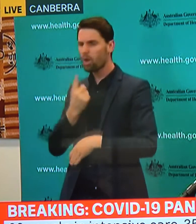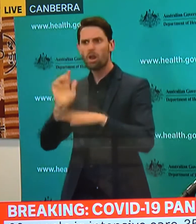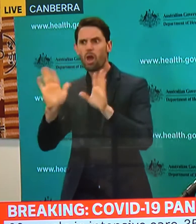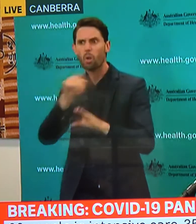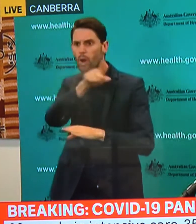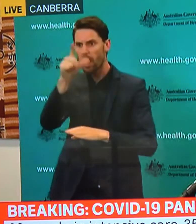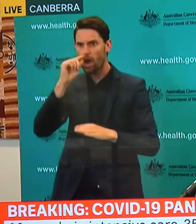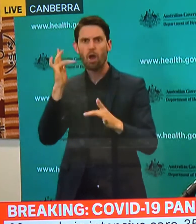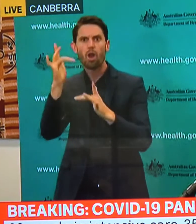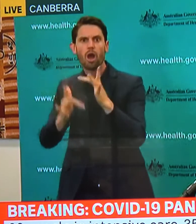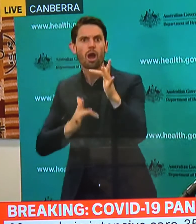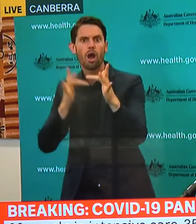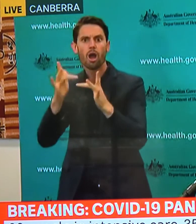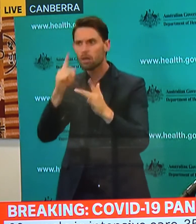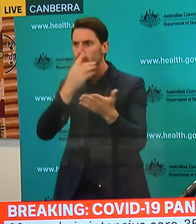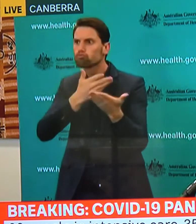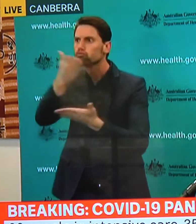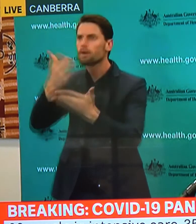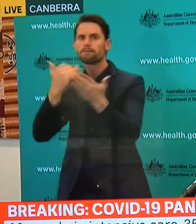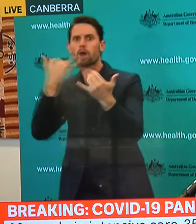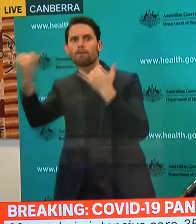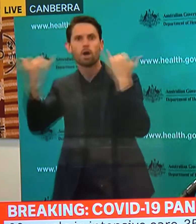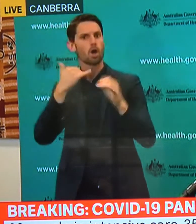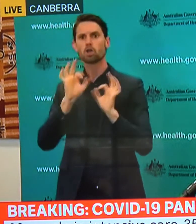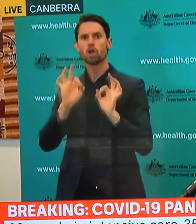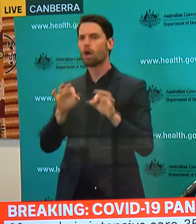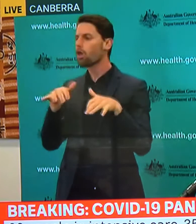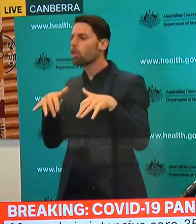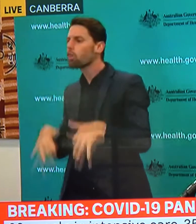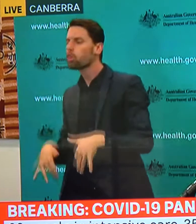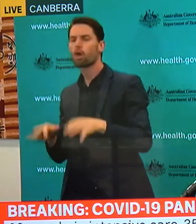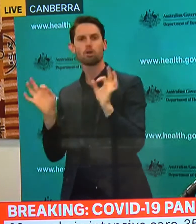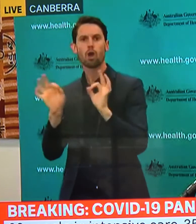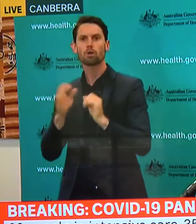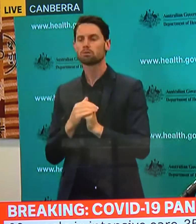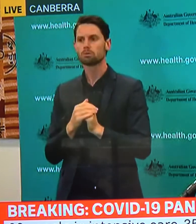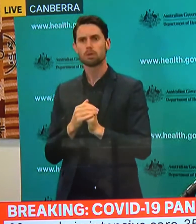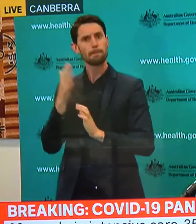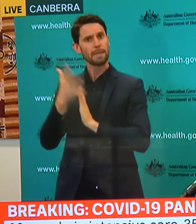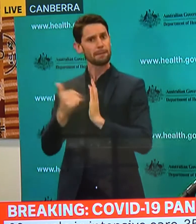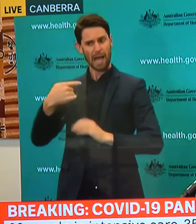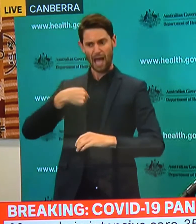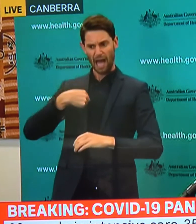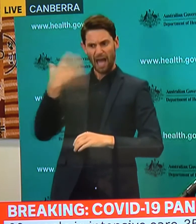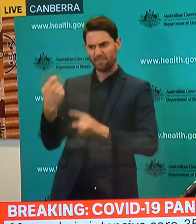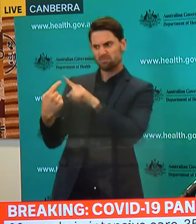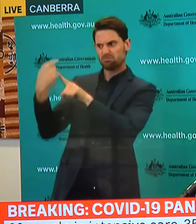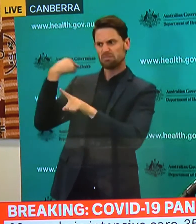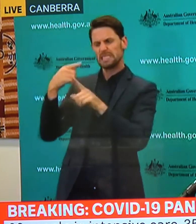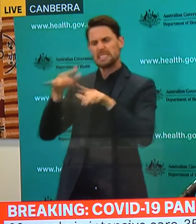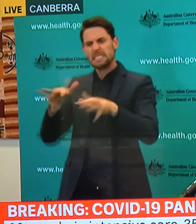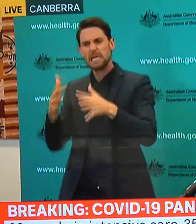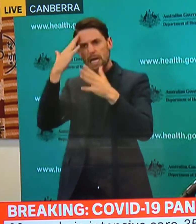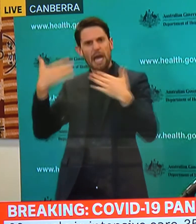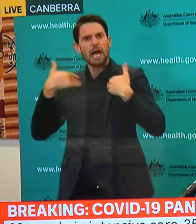find different ways of doing that with health services if you have a mental health issue, with friends and family, and